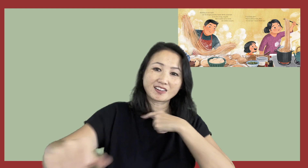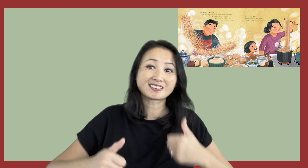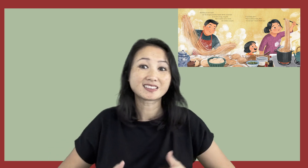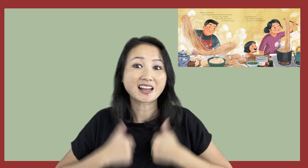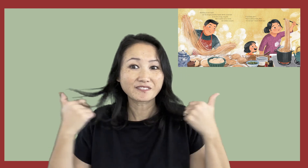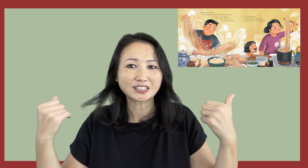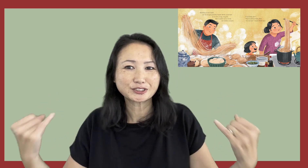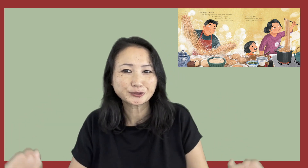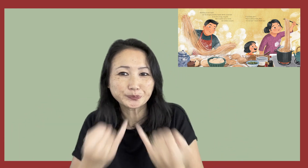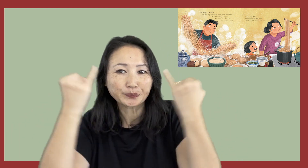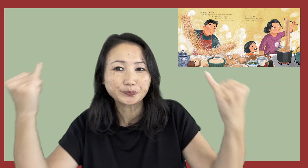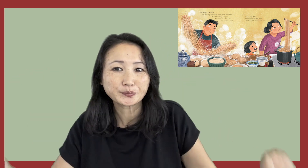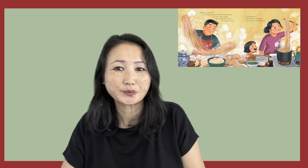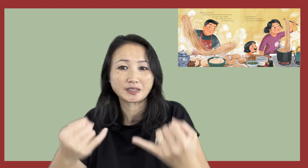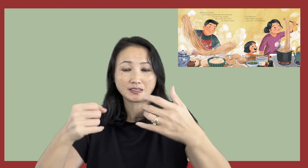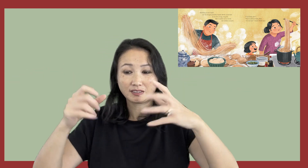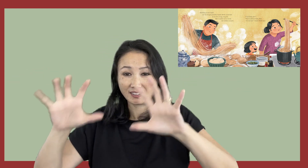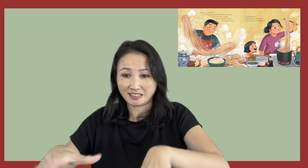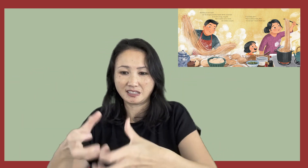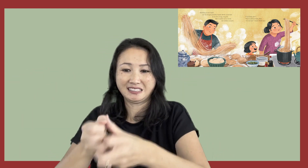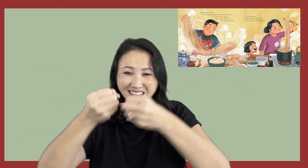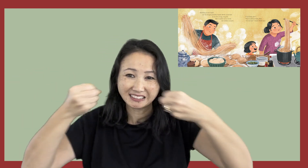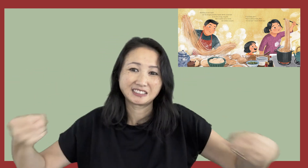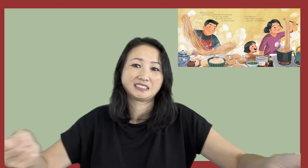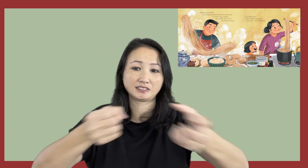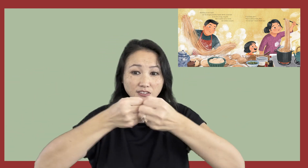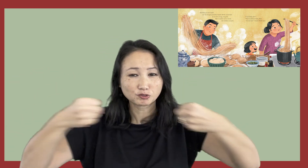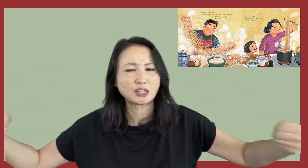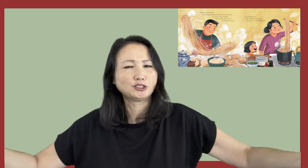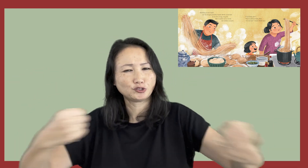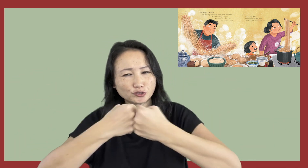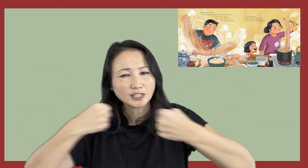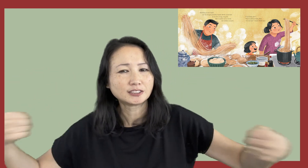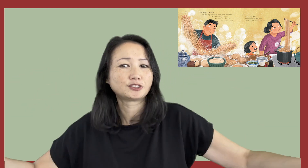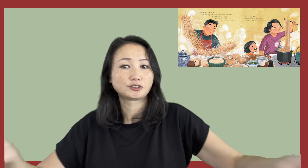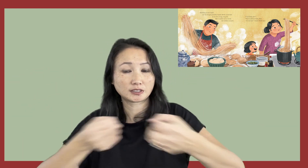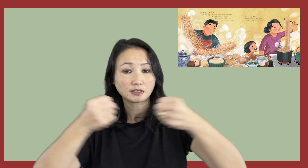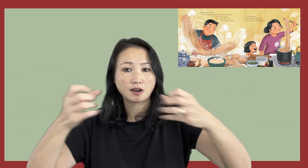The uncle is making the long noodles by hand as he stretches and pulls.